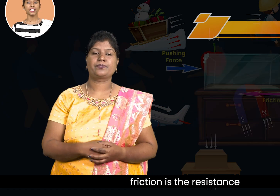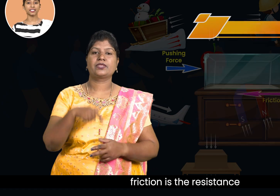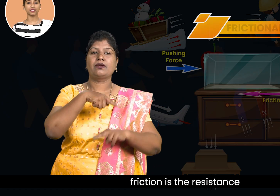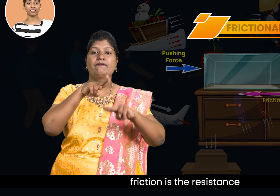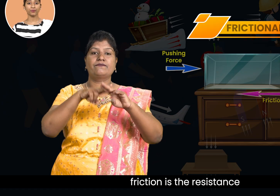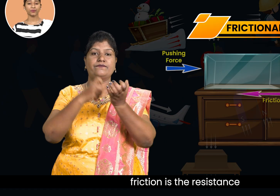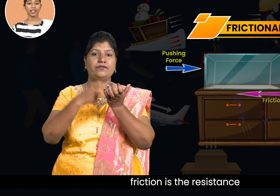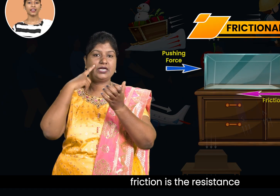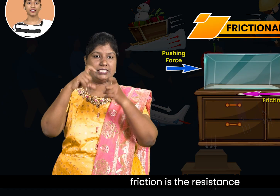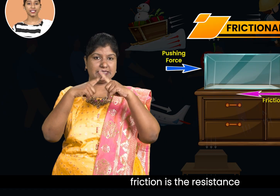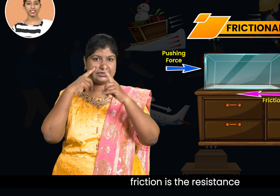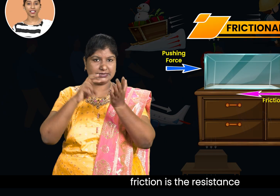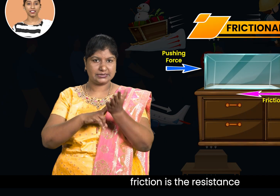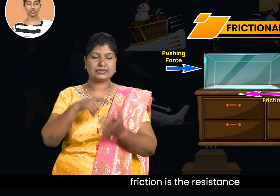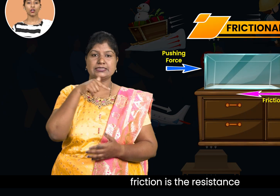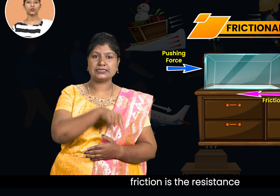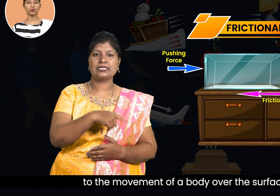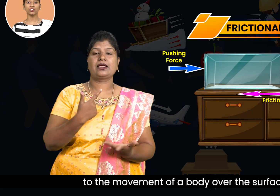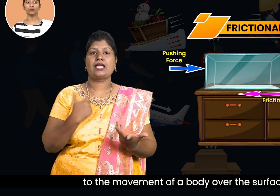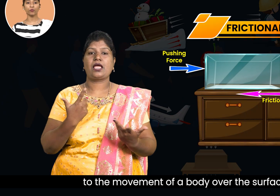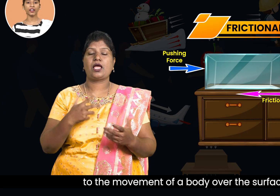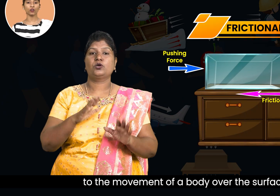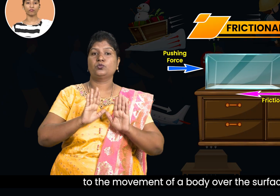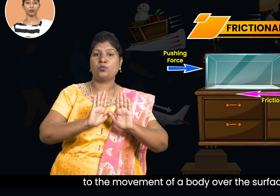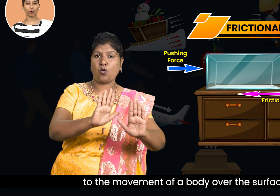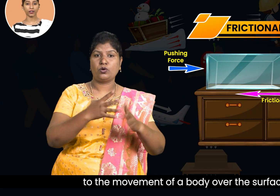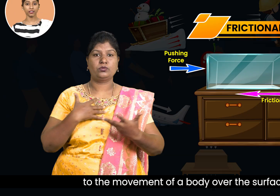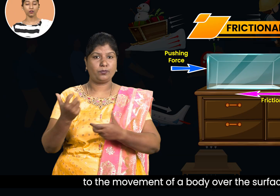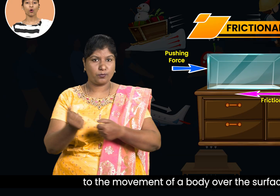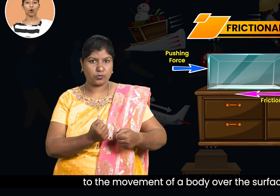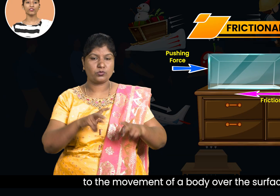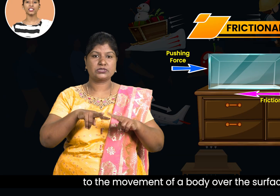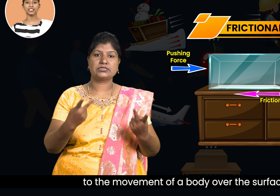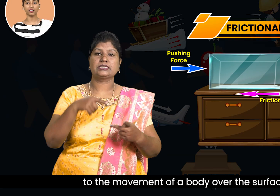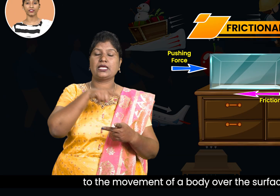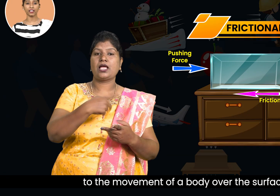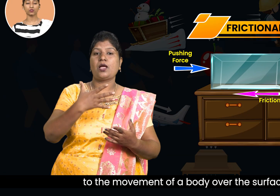friction is the resistance to the movement of the body